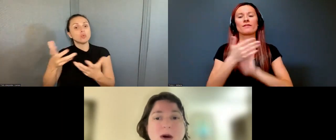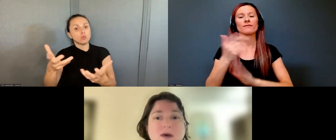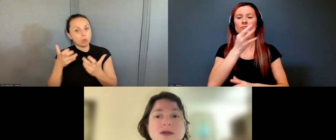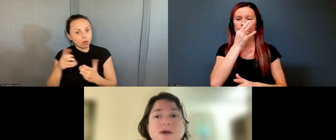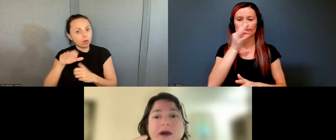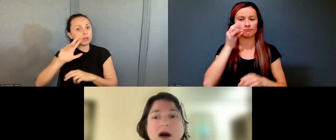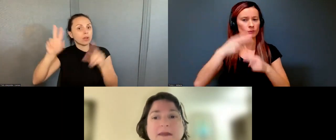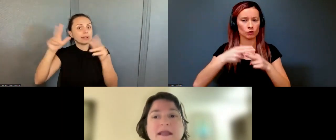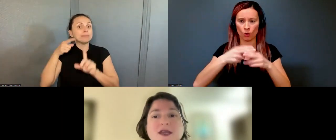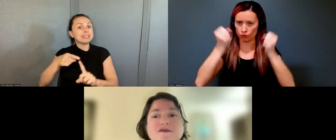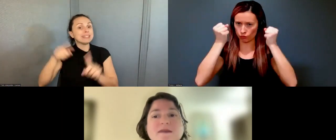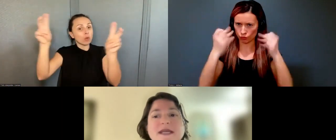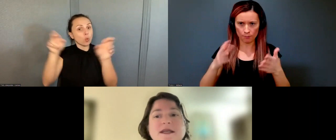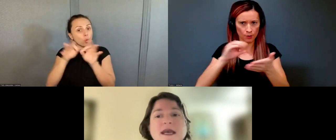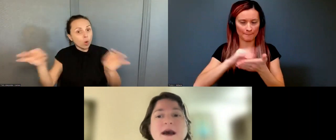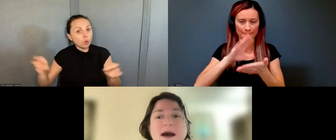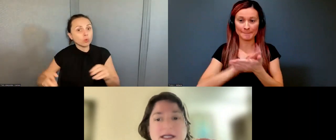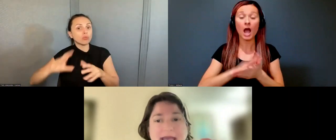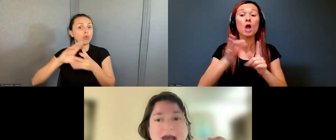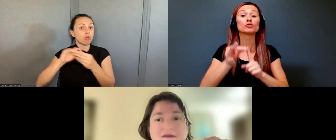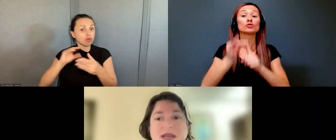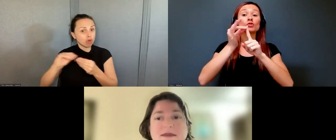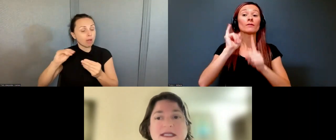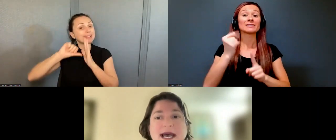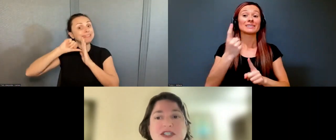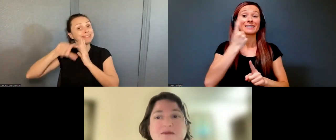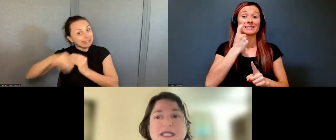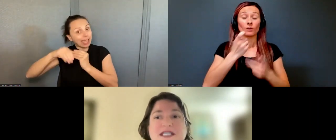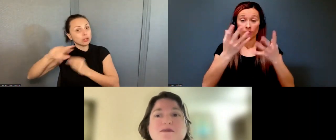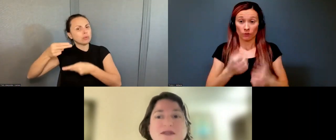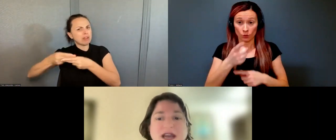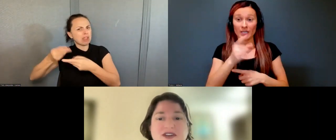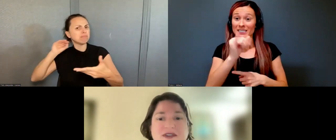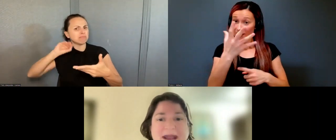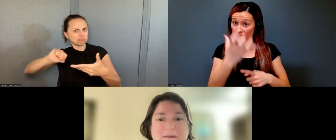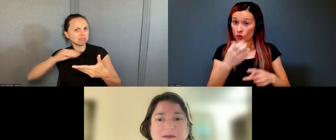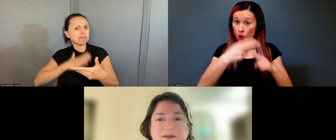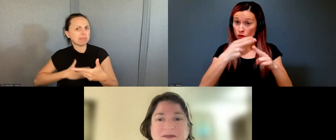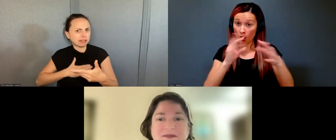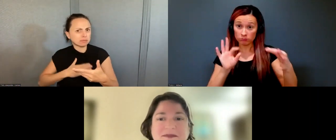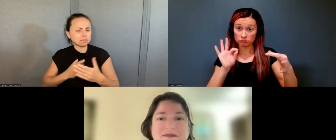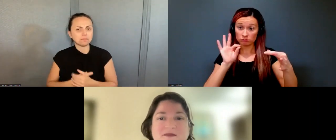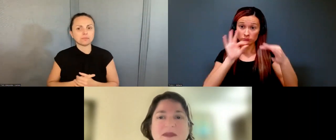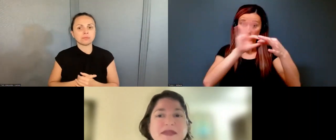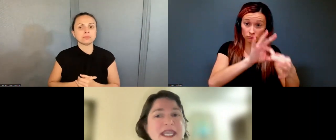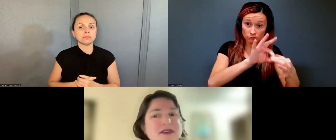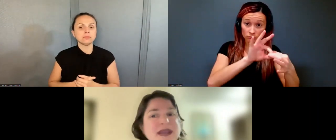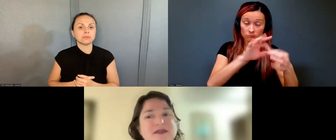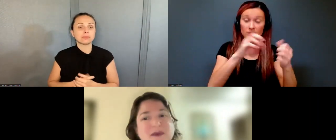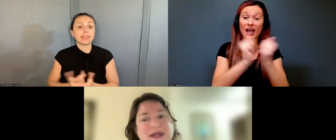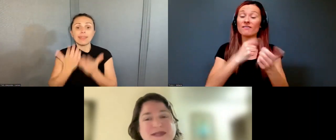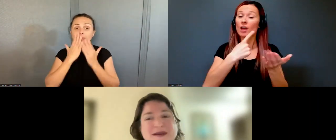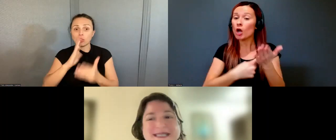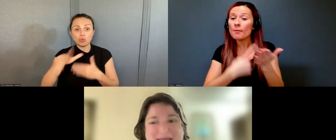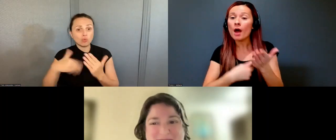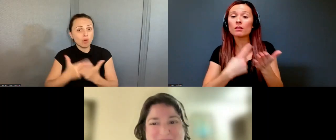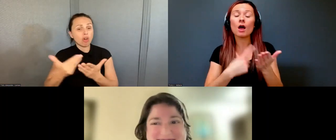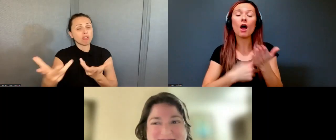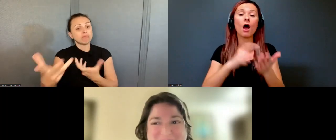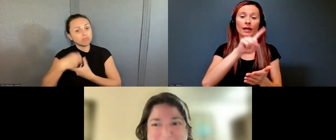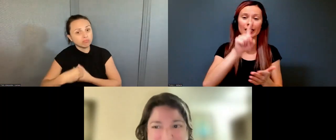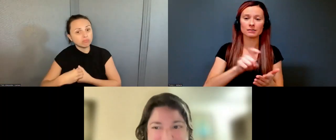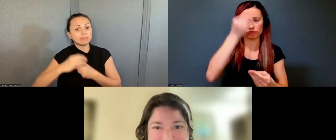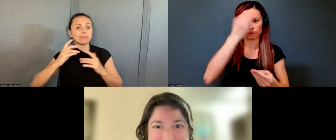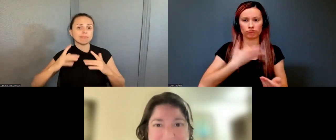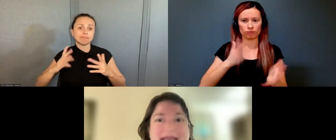a quote or a comment that you've made to have your name attached, please provide your name. Thank you to everyone who's come together to